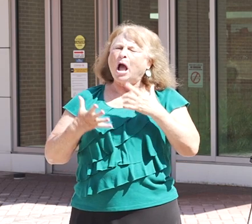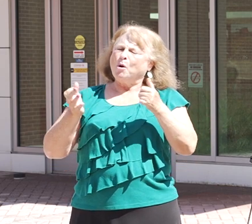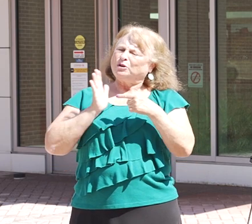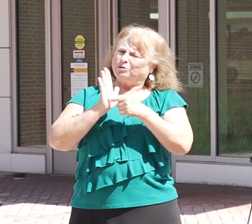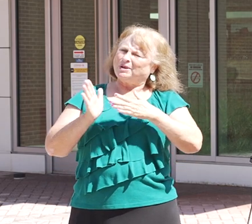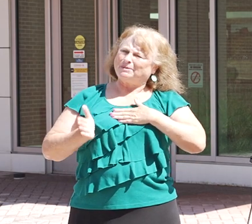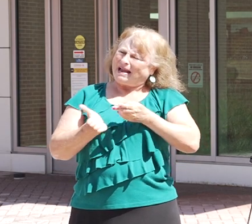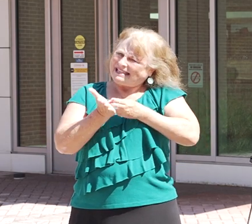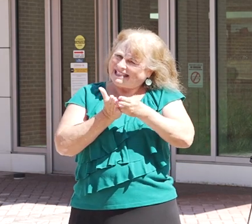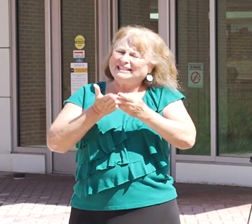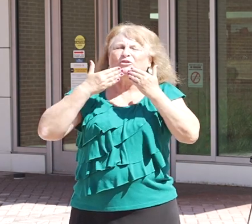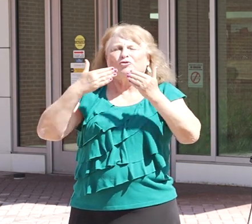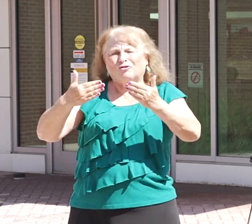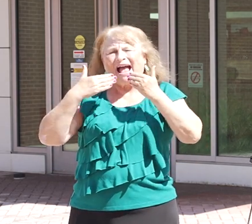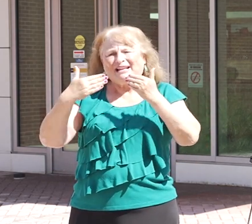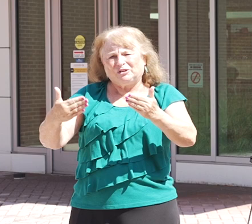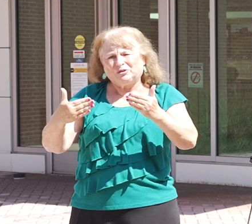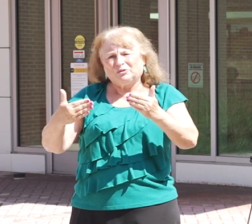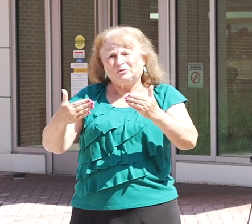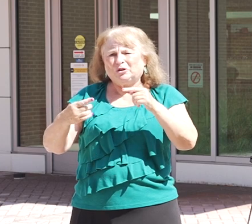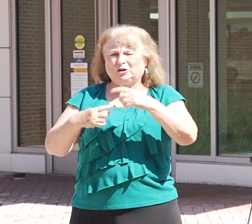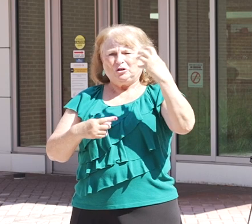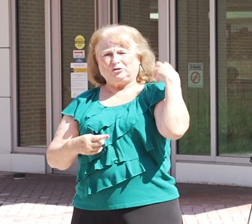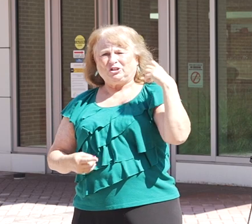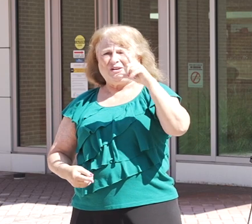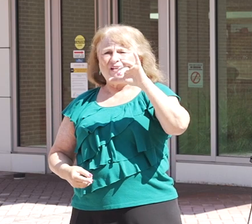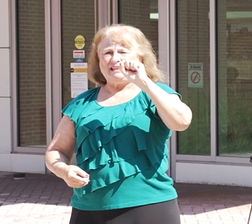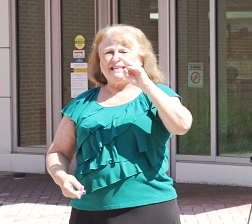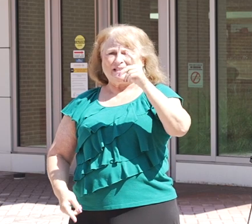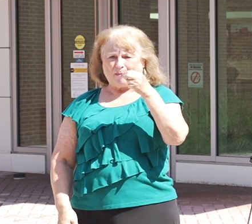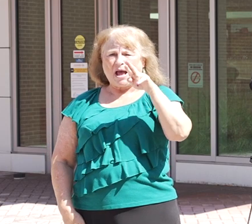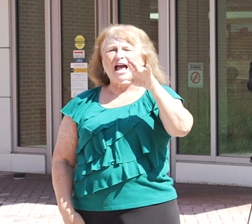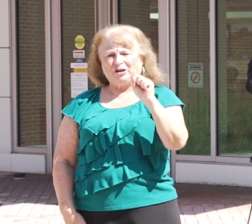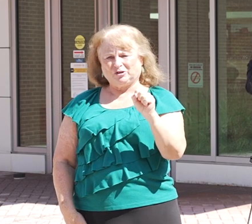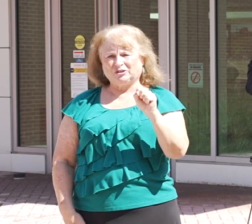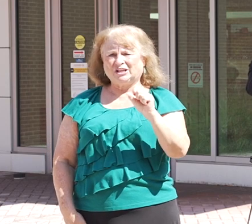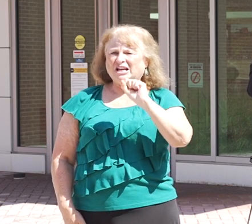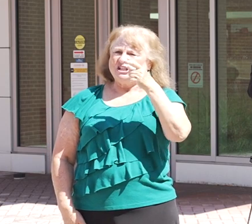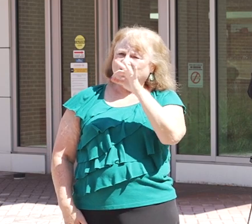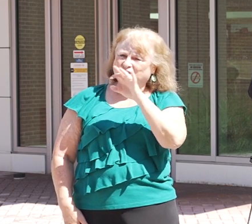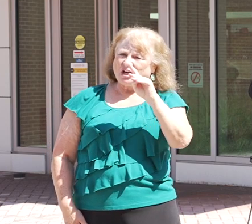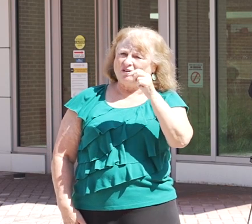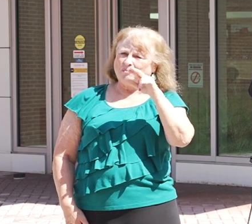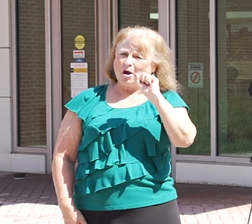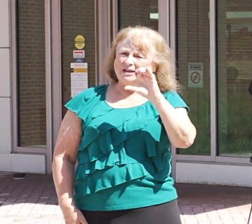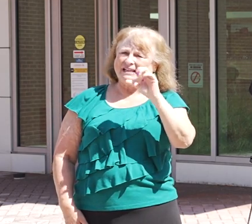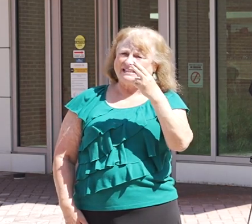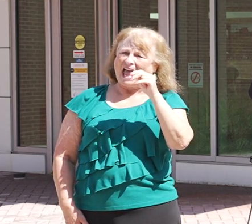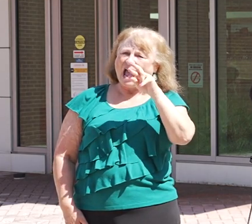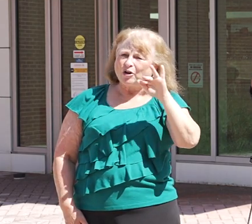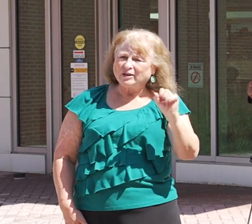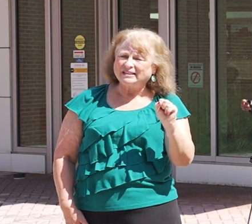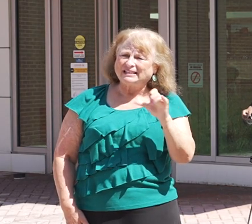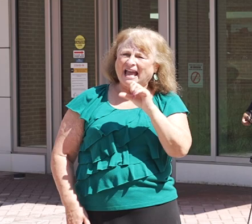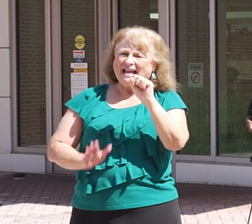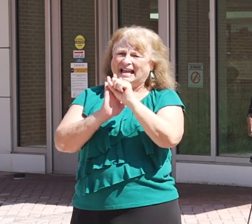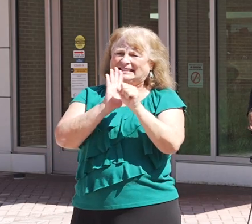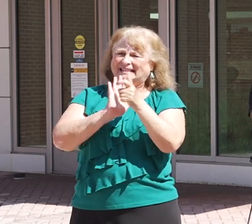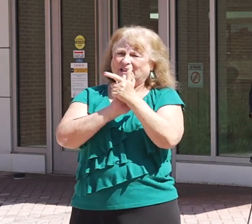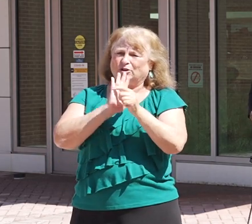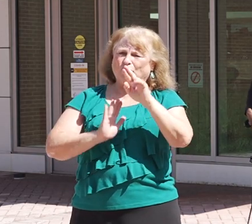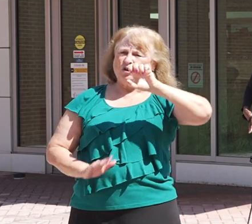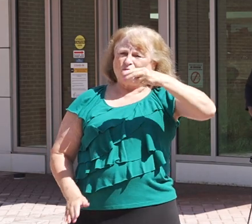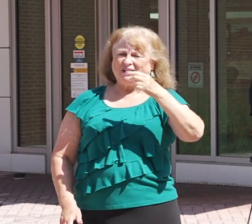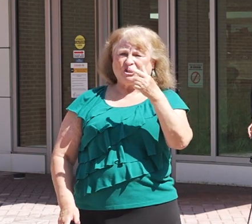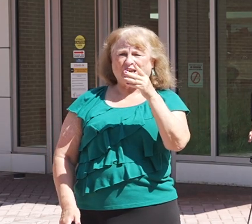express my sincere gratitude to Chief Lisa Myers, Sheriff Marcus Harris, and State's Attorney Rich